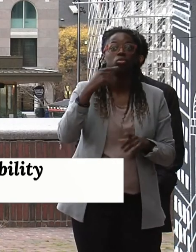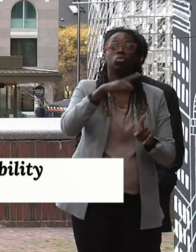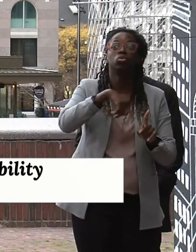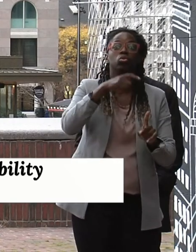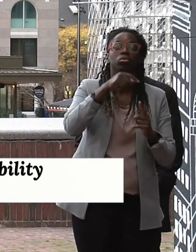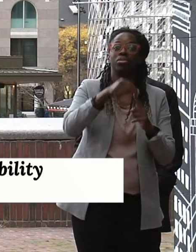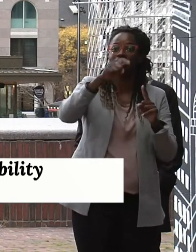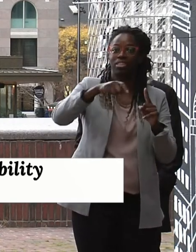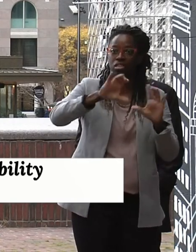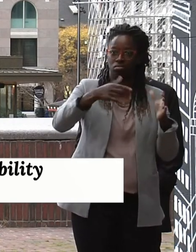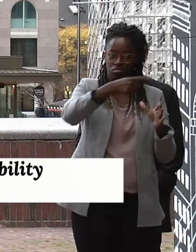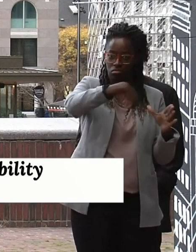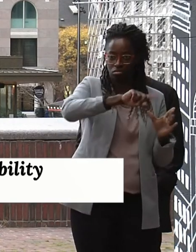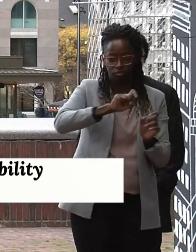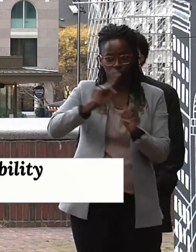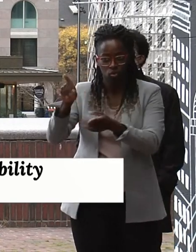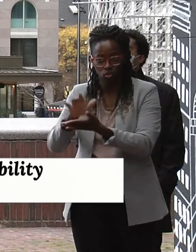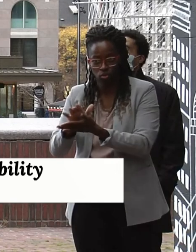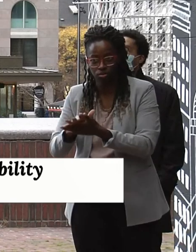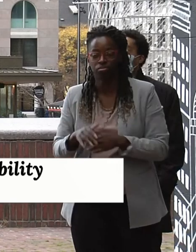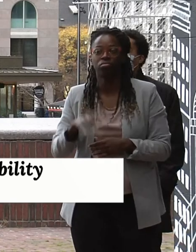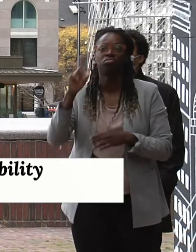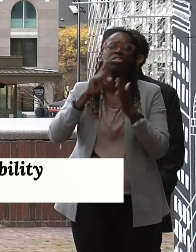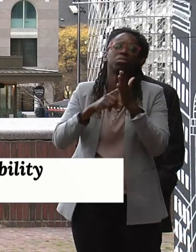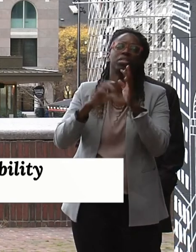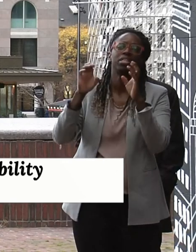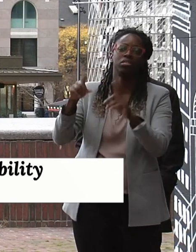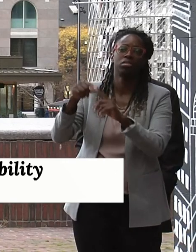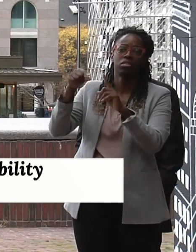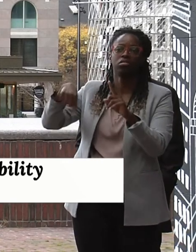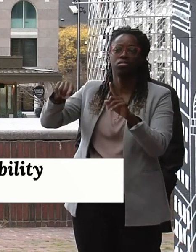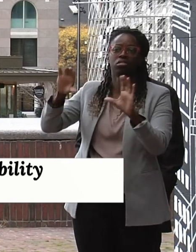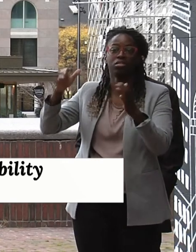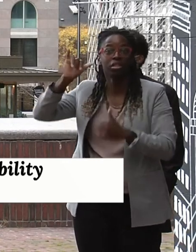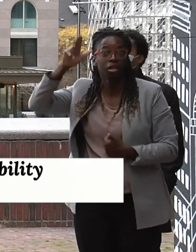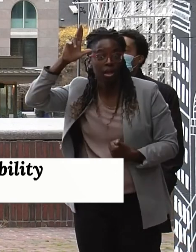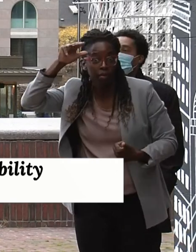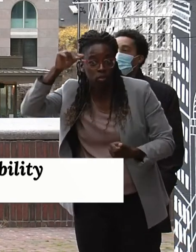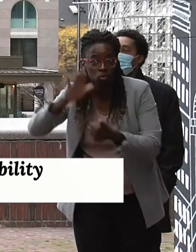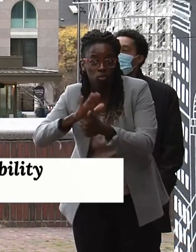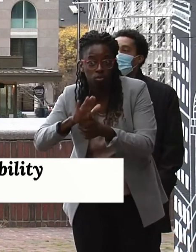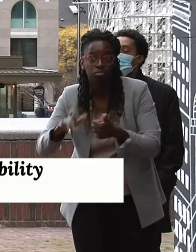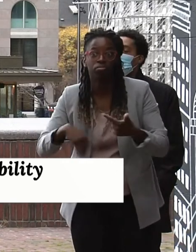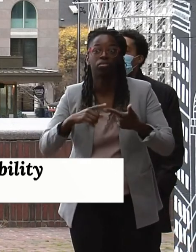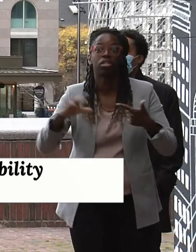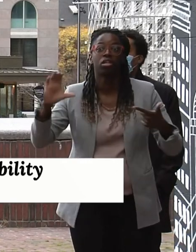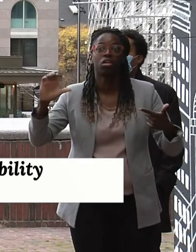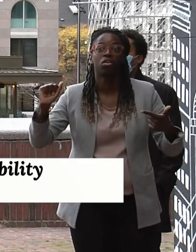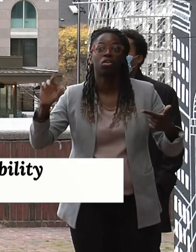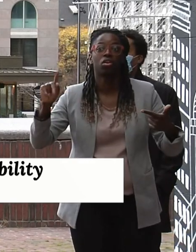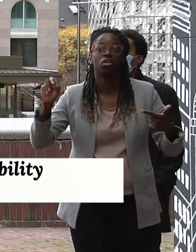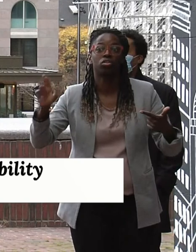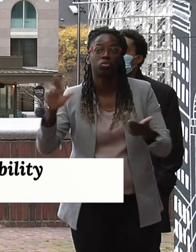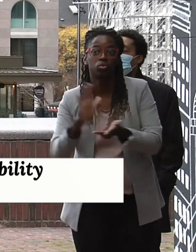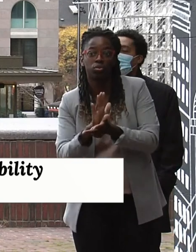talking about that have having this education happening in is the Horace Mann, the Carter, the McKinley Schools, and the